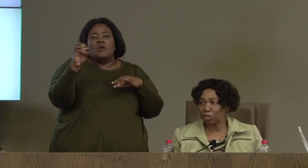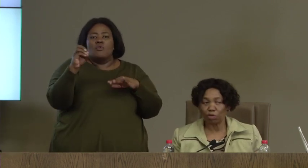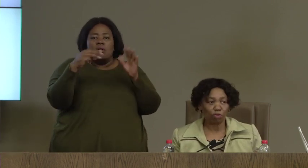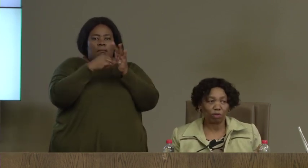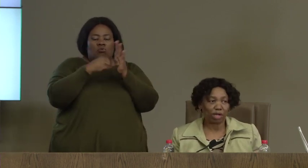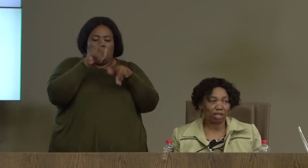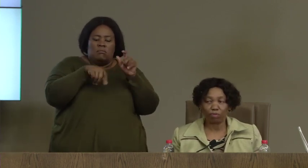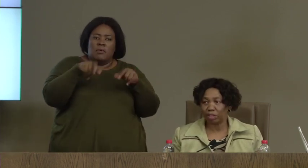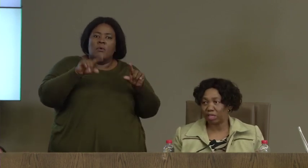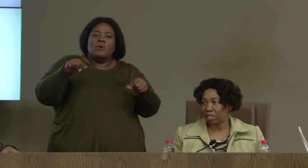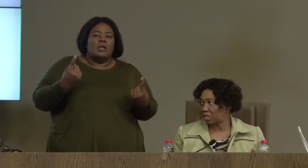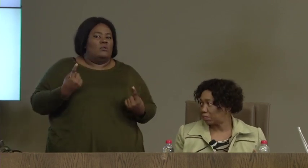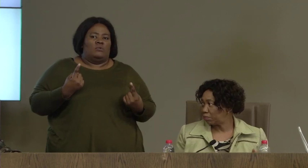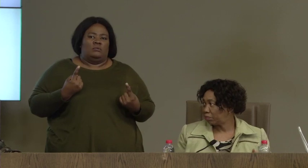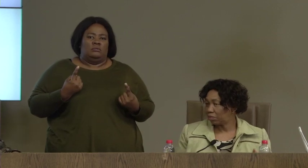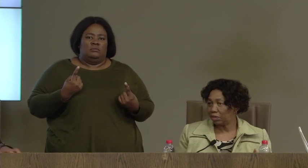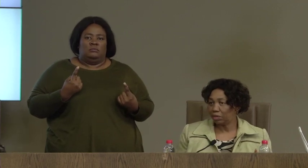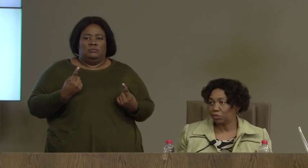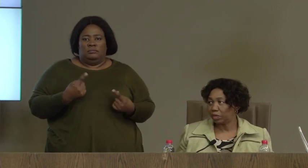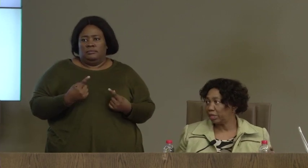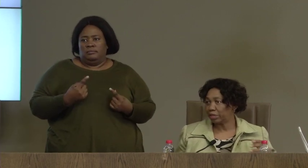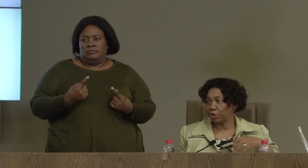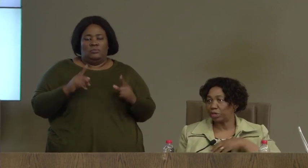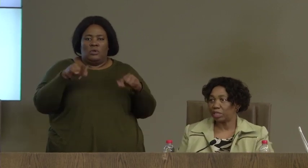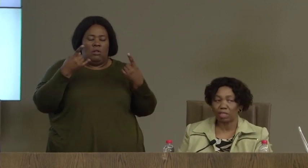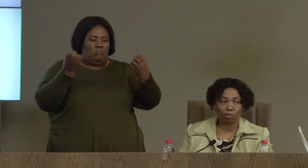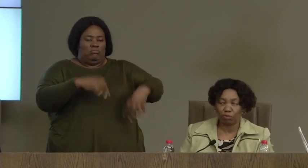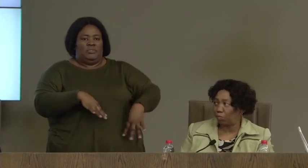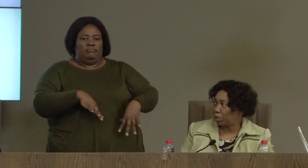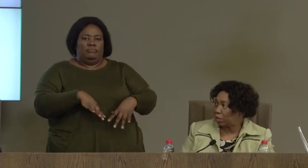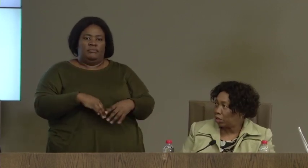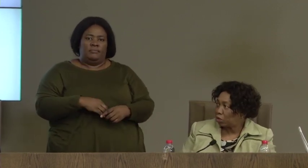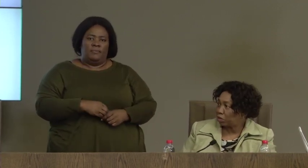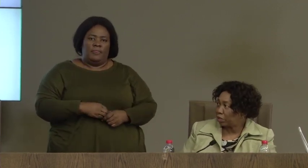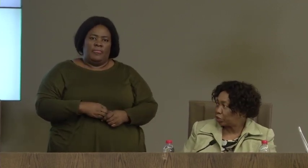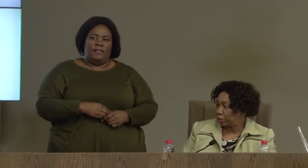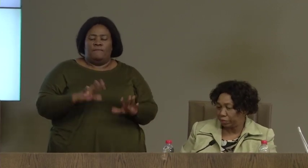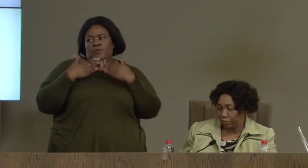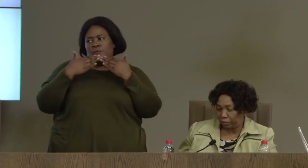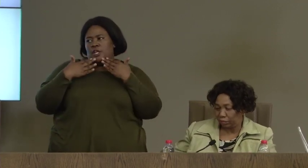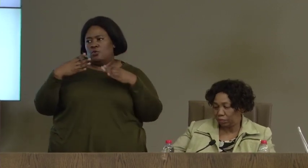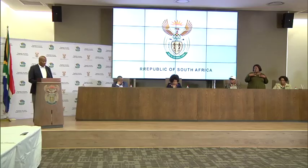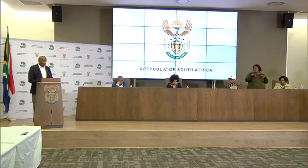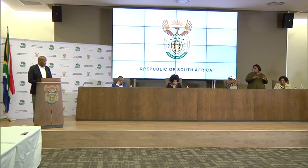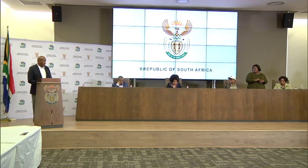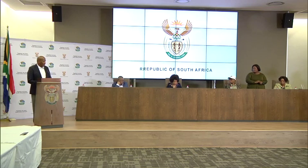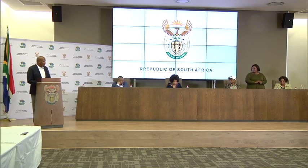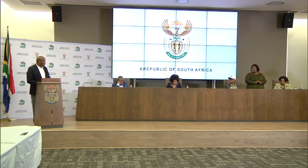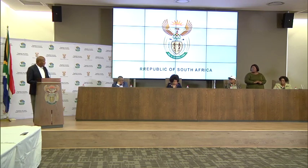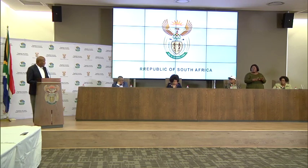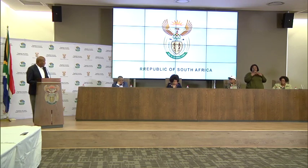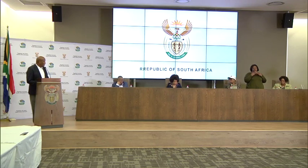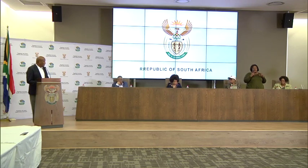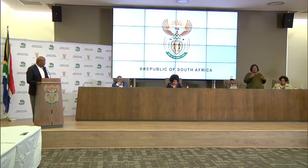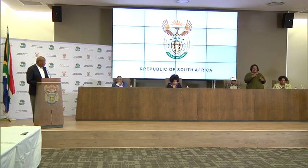in 2021. We can't afford it as a system. It will really throw the system off completely. So thank you, Chair. Thank you very